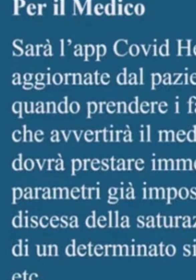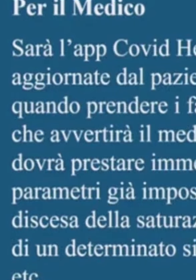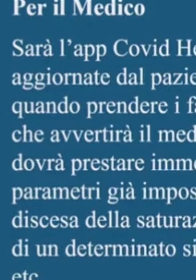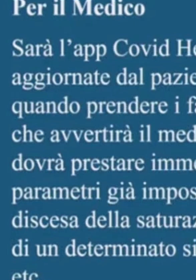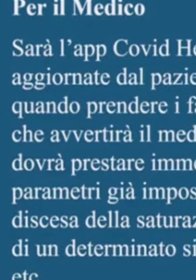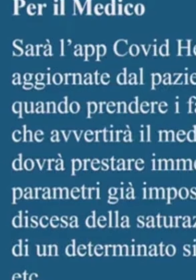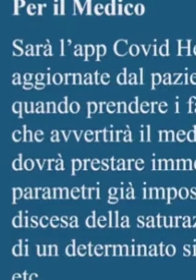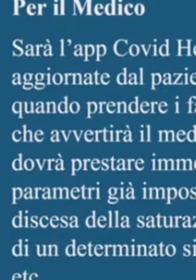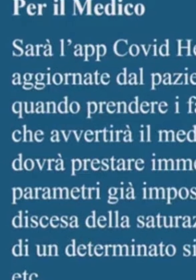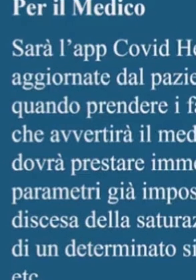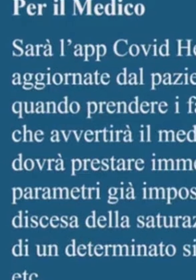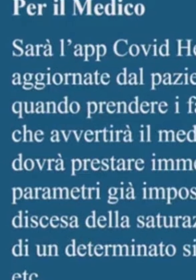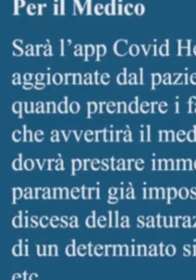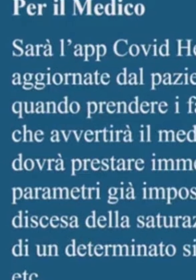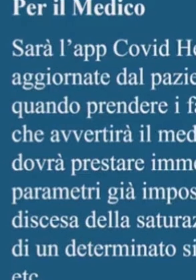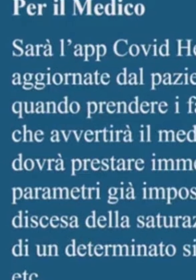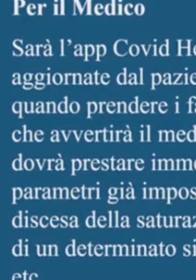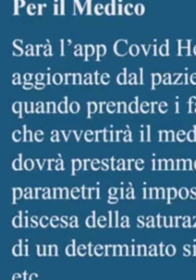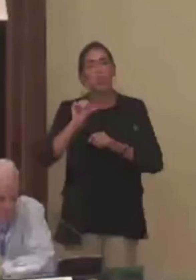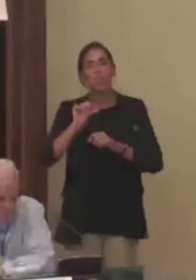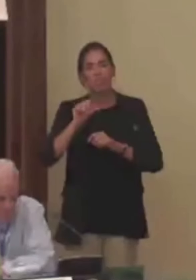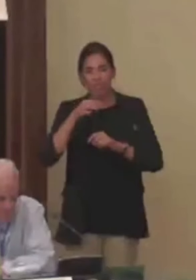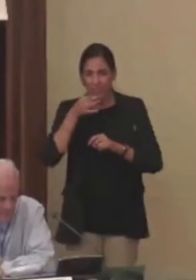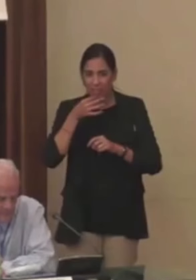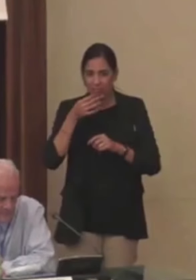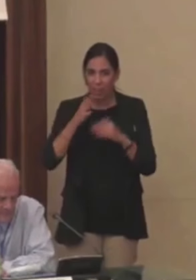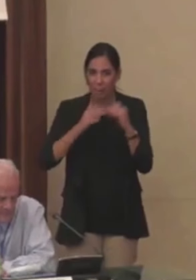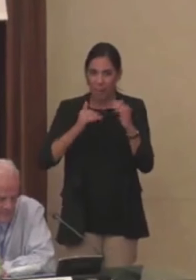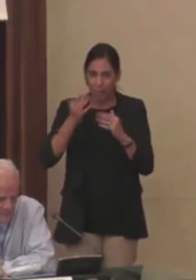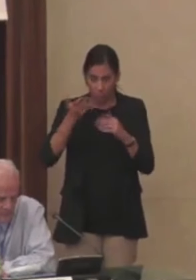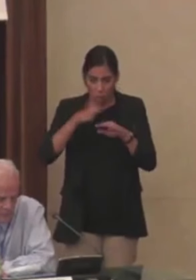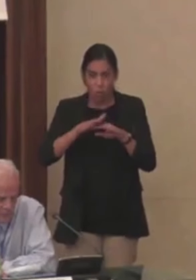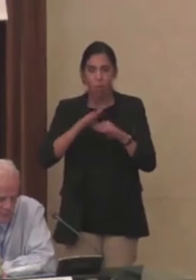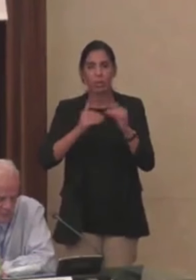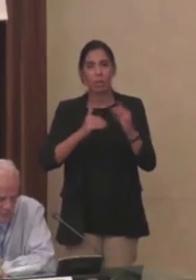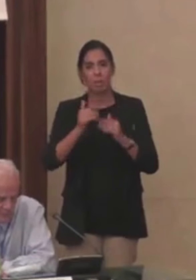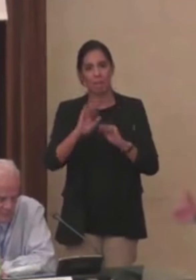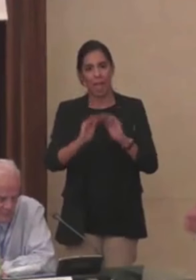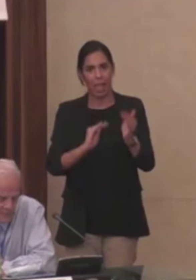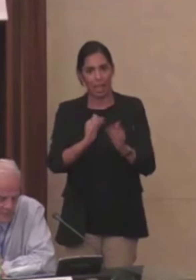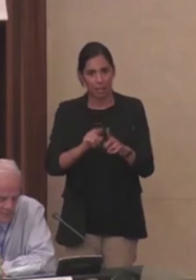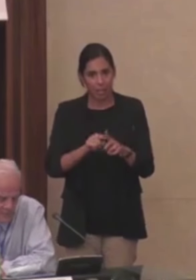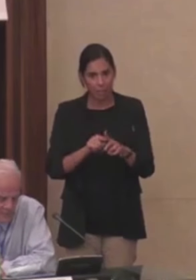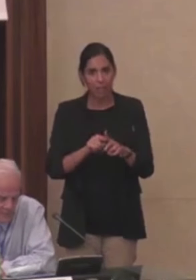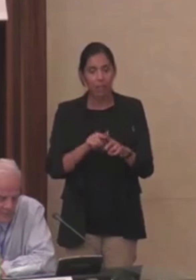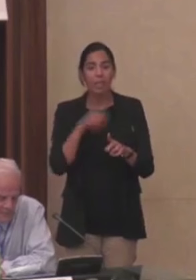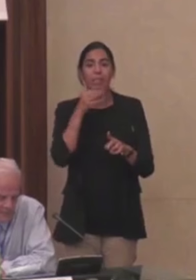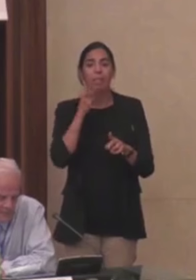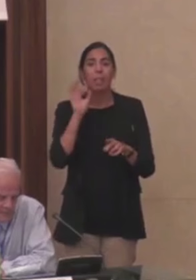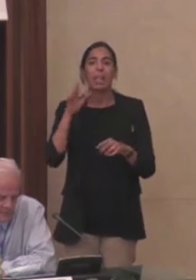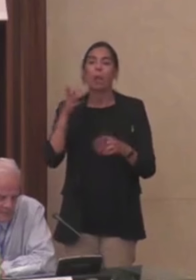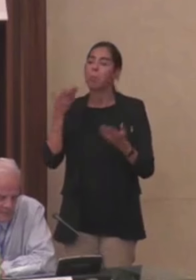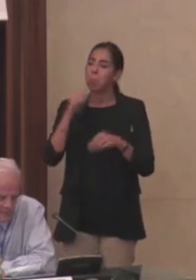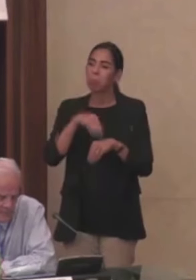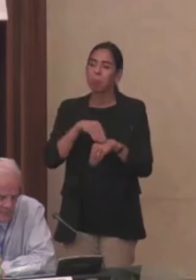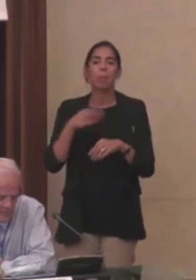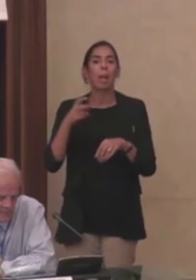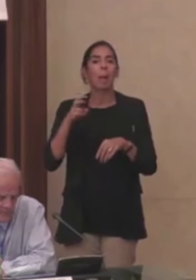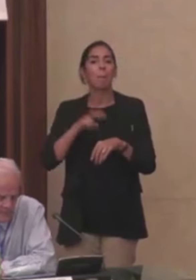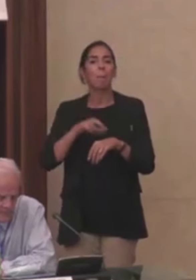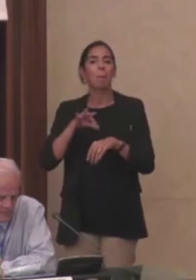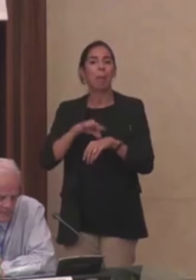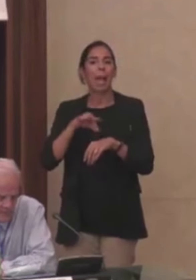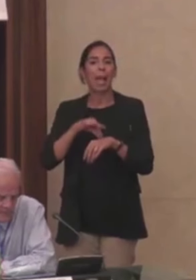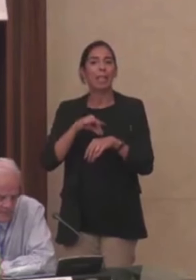Everything goes back to our hands. Let's use our hands. If a patient lives in Barletta and